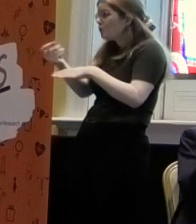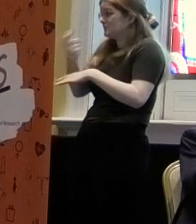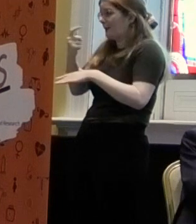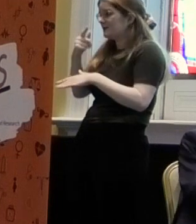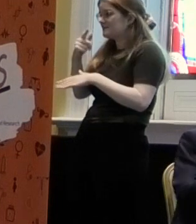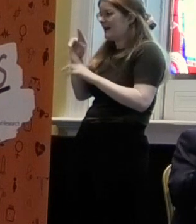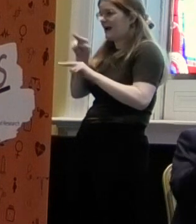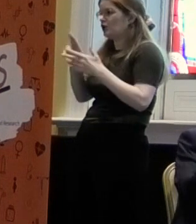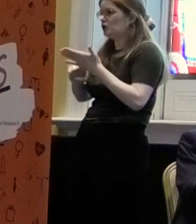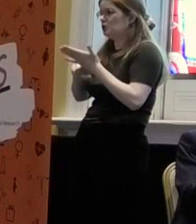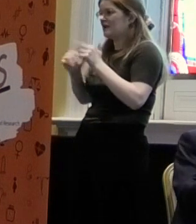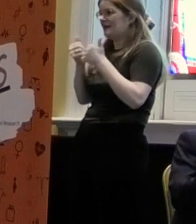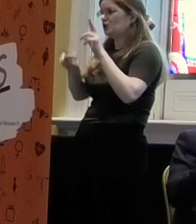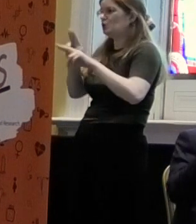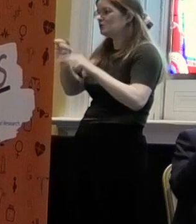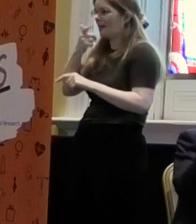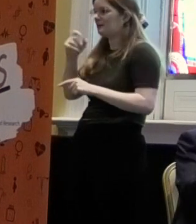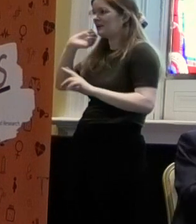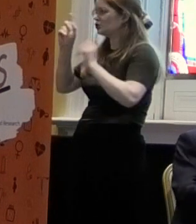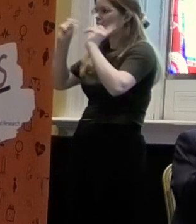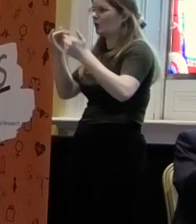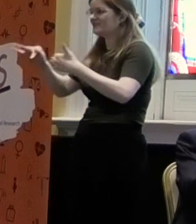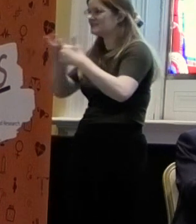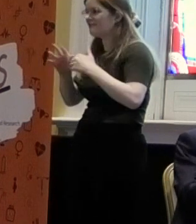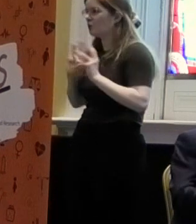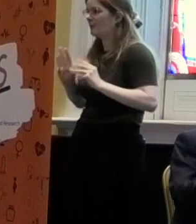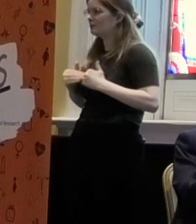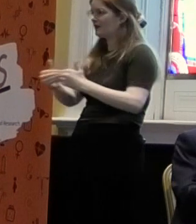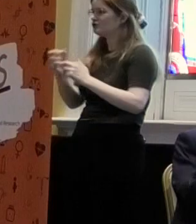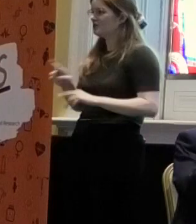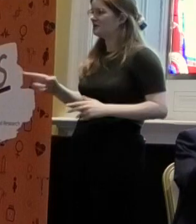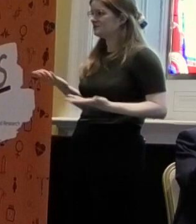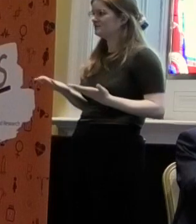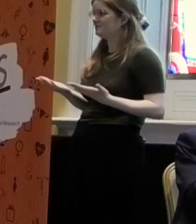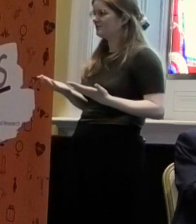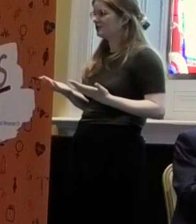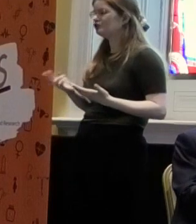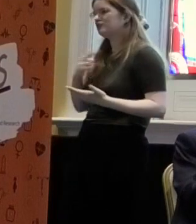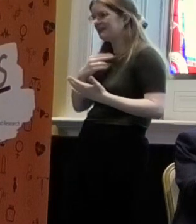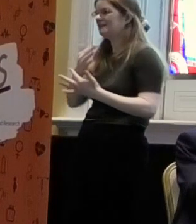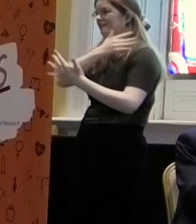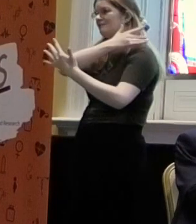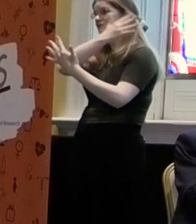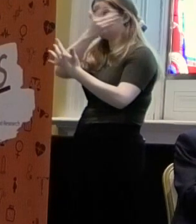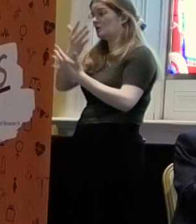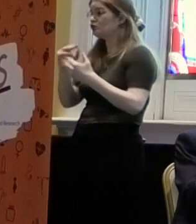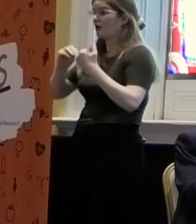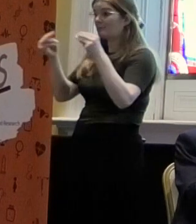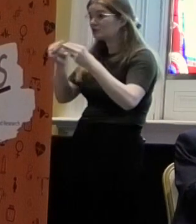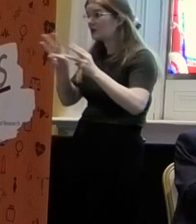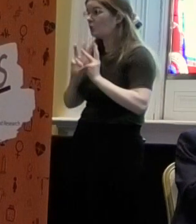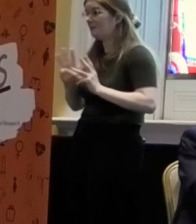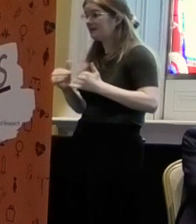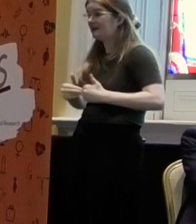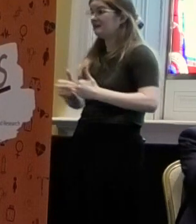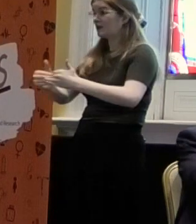this historic approach of protecting women and their unborn child from the dangers of